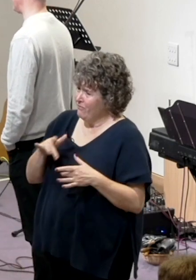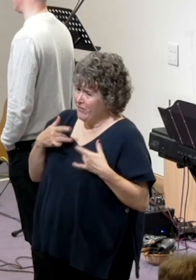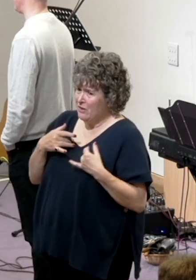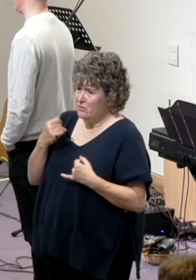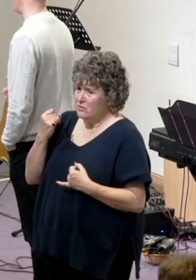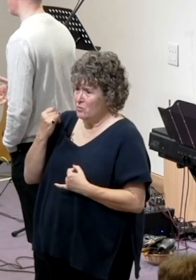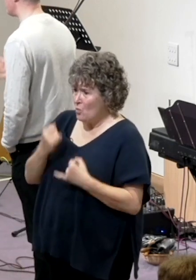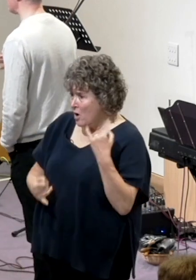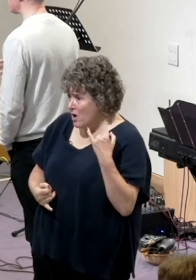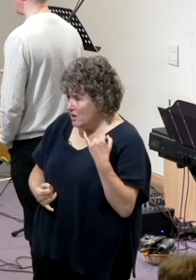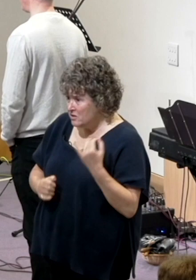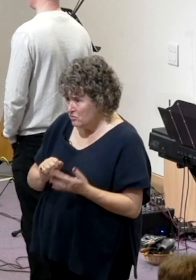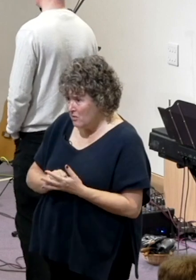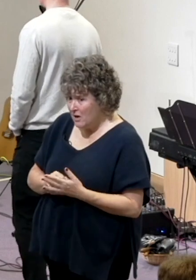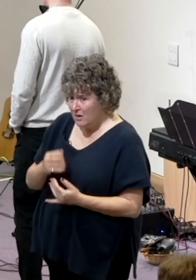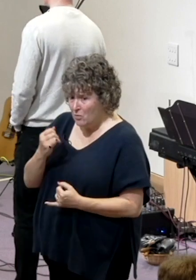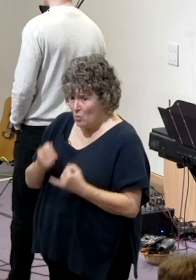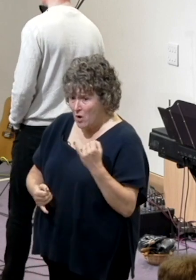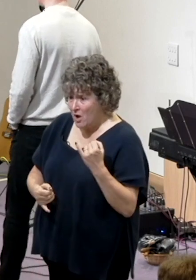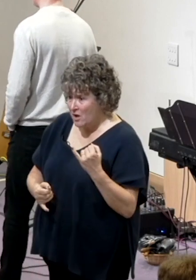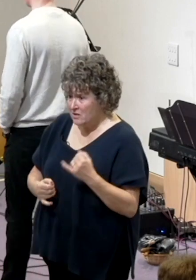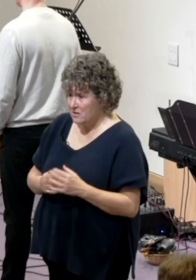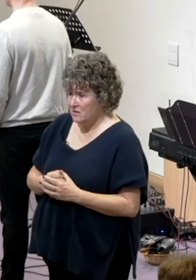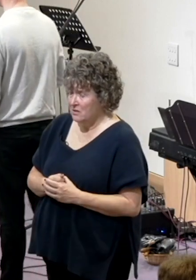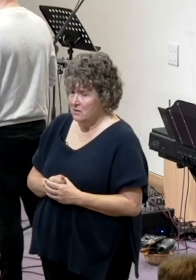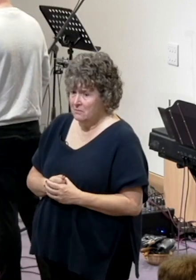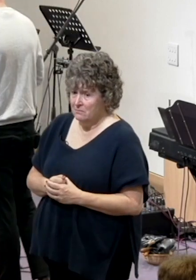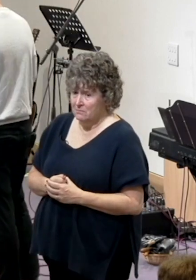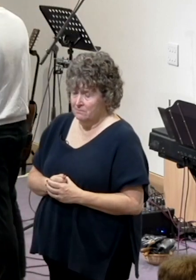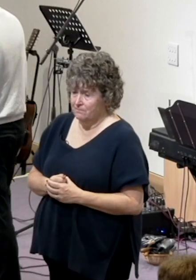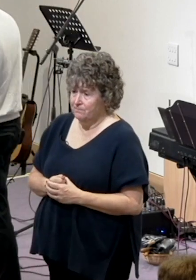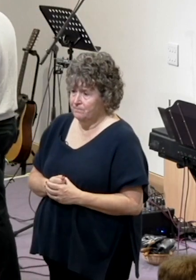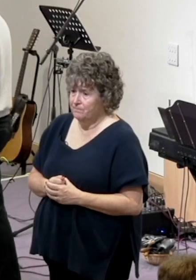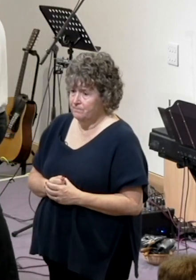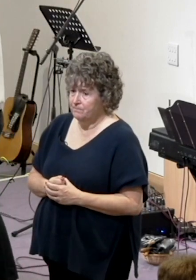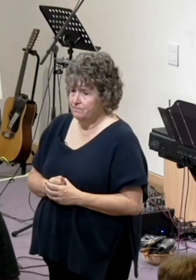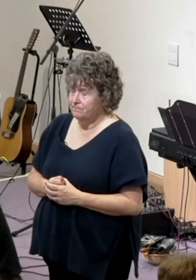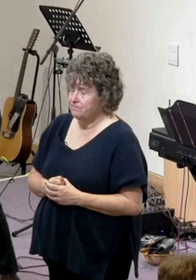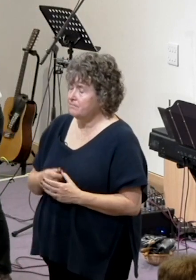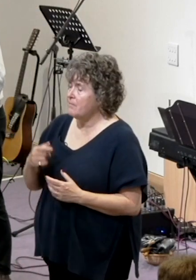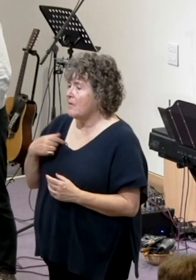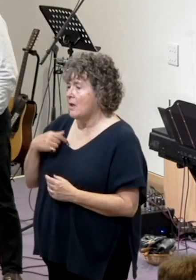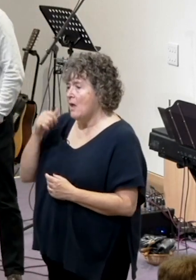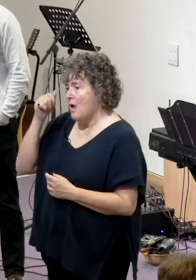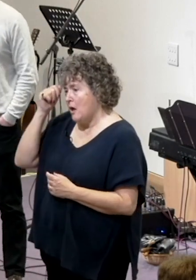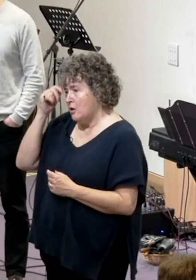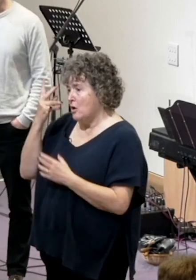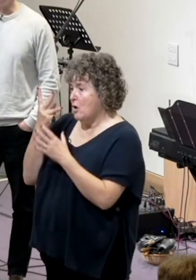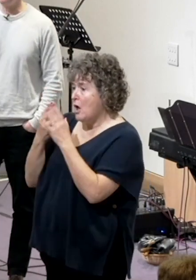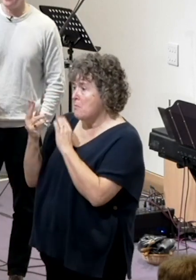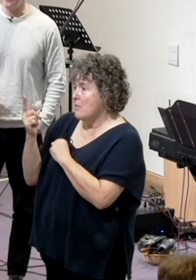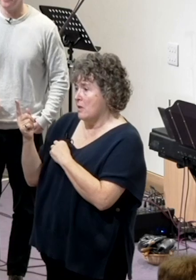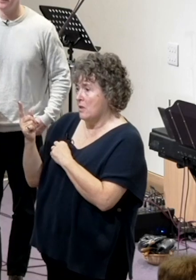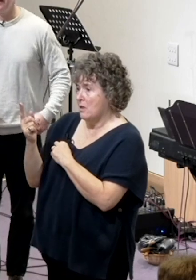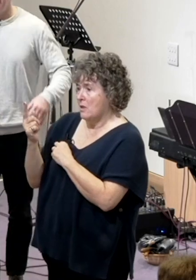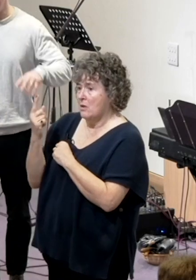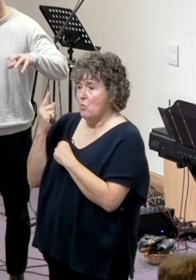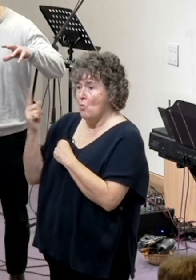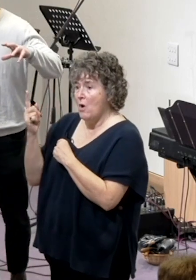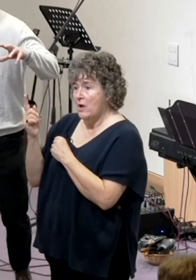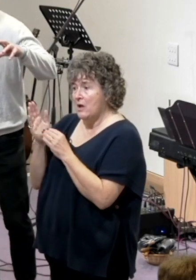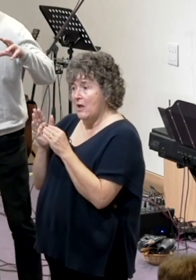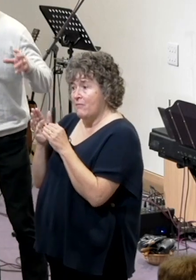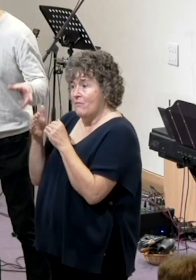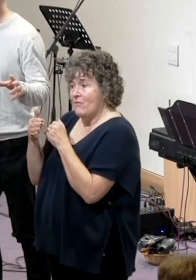deeper and much harder to forgive. I know a couple where one of them had an affair and